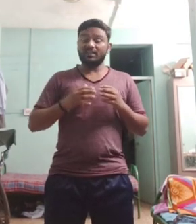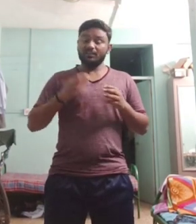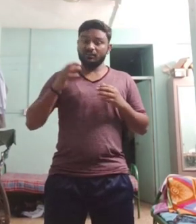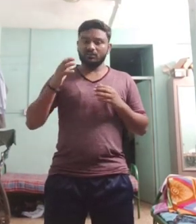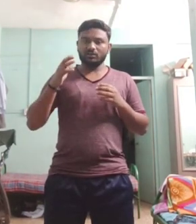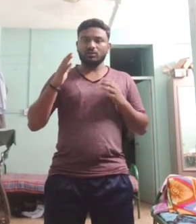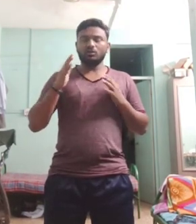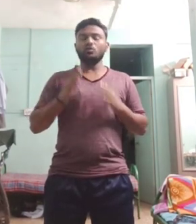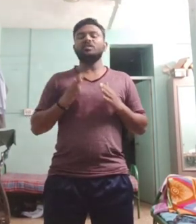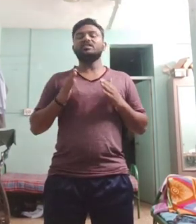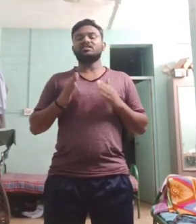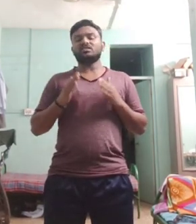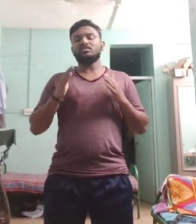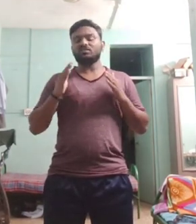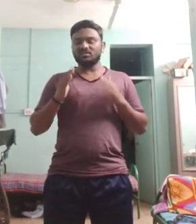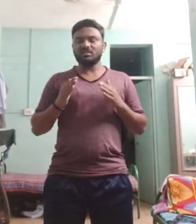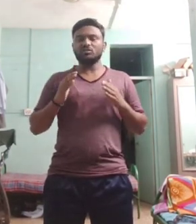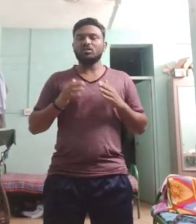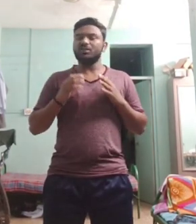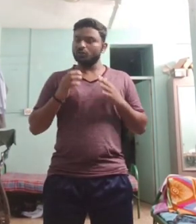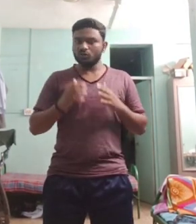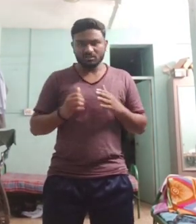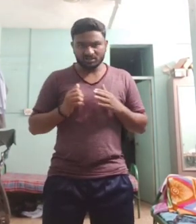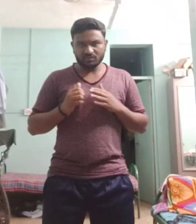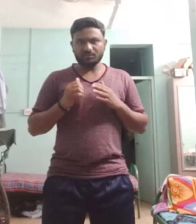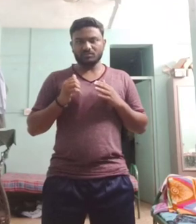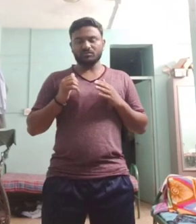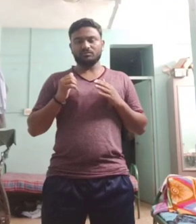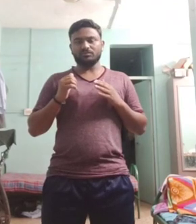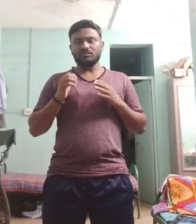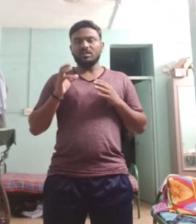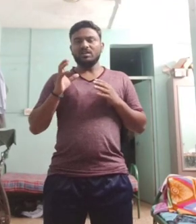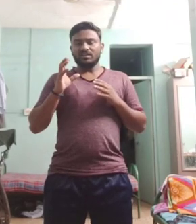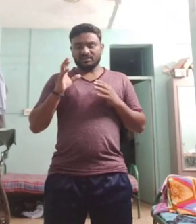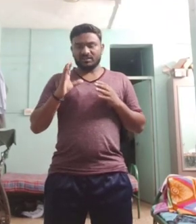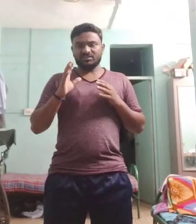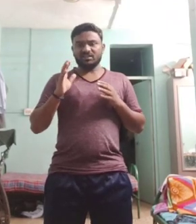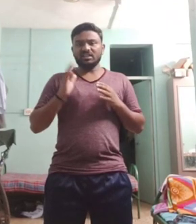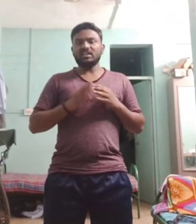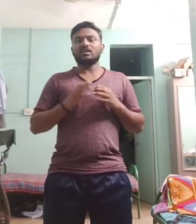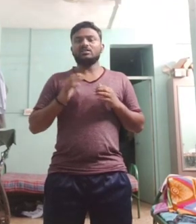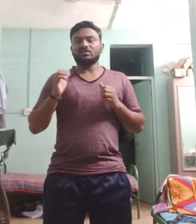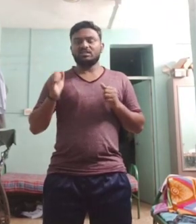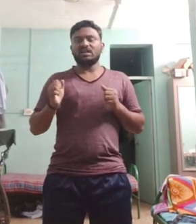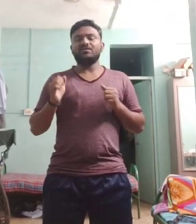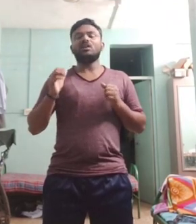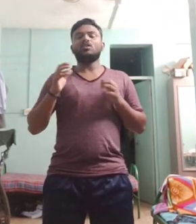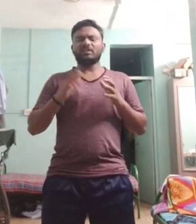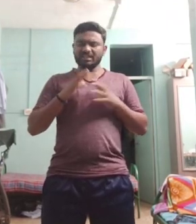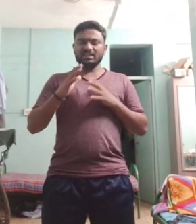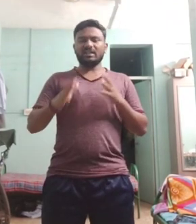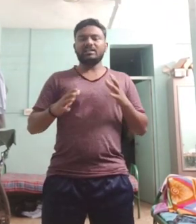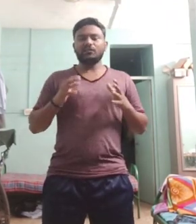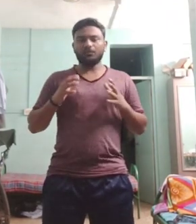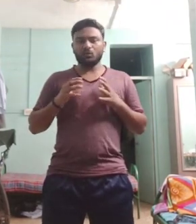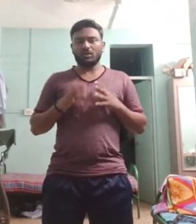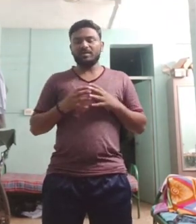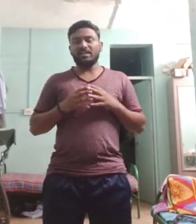that looping systems or control system structure in our Java or any kind of programming